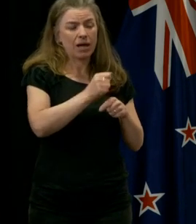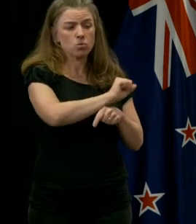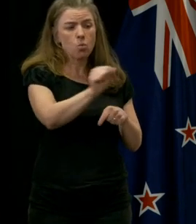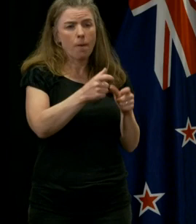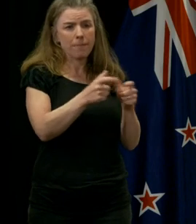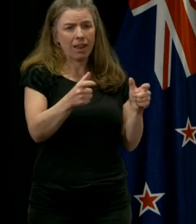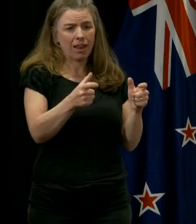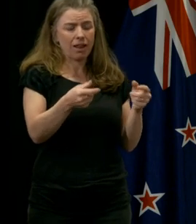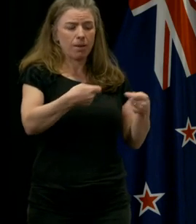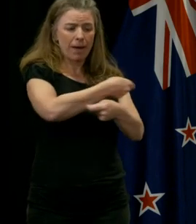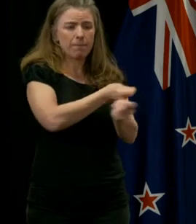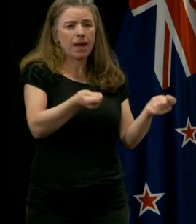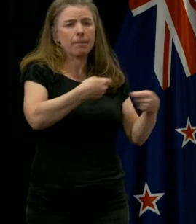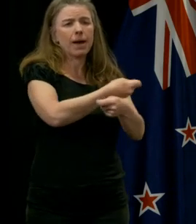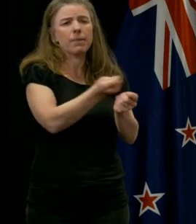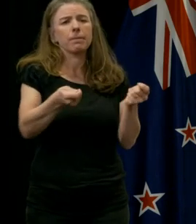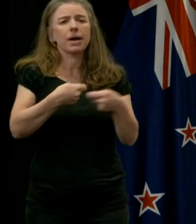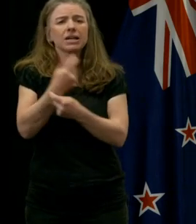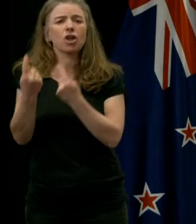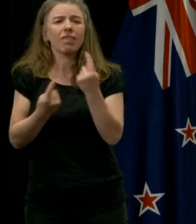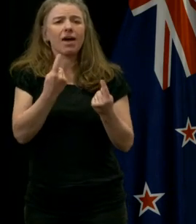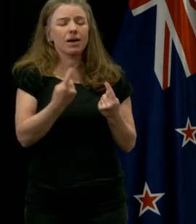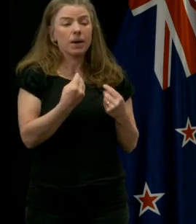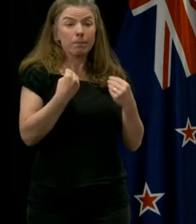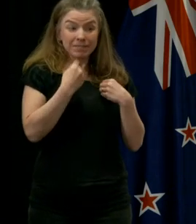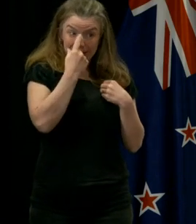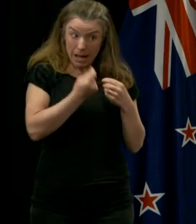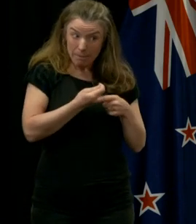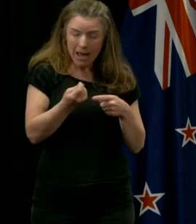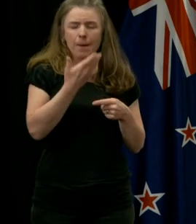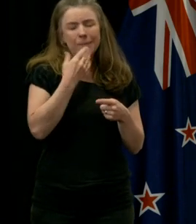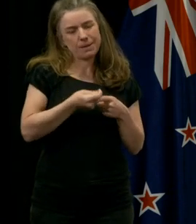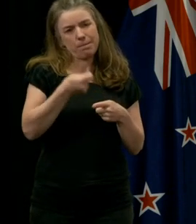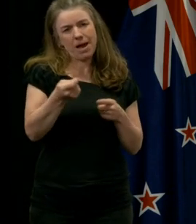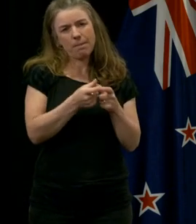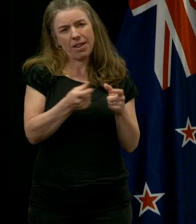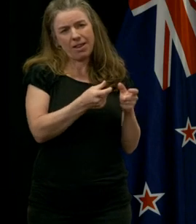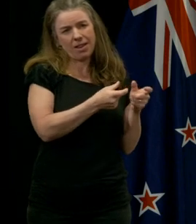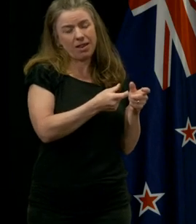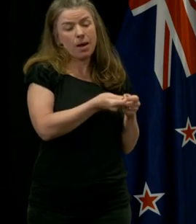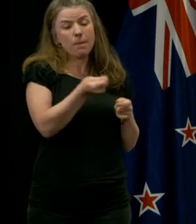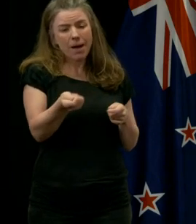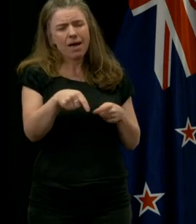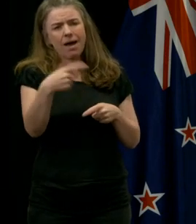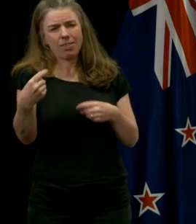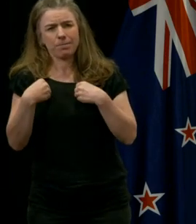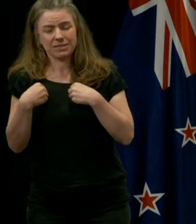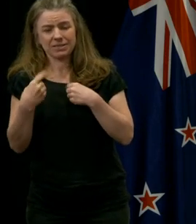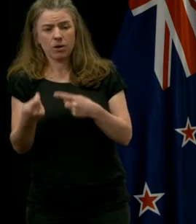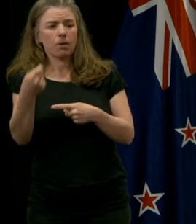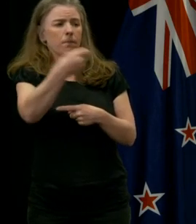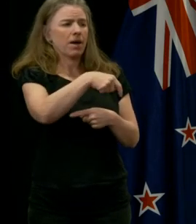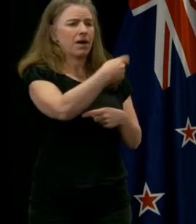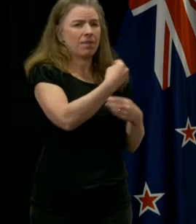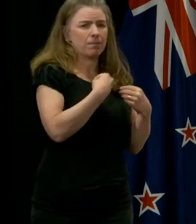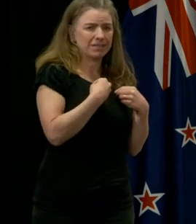to one another. It is very important that businesses who are in a position to do so continue to pay other businesses, particularly larger